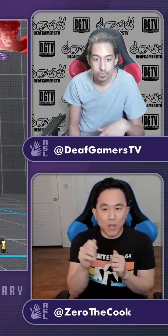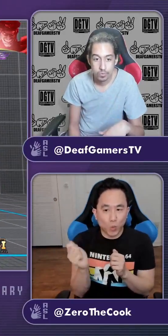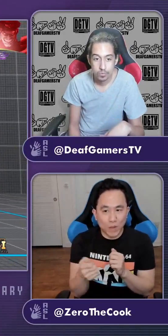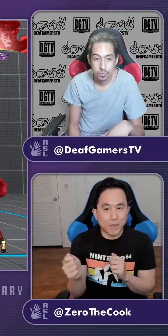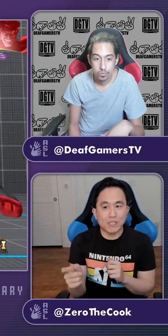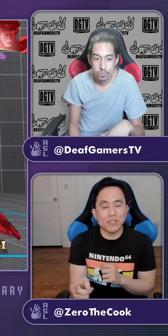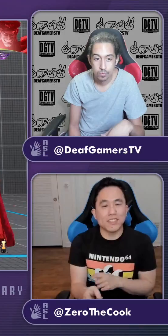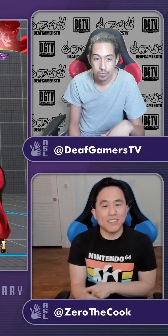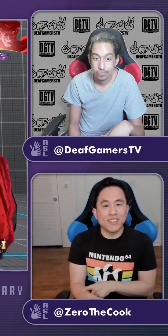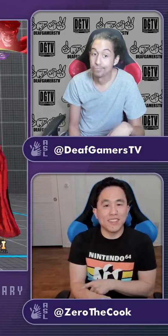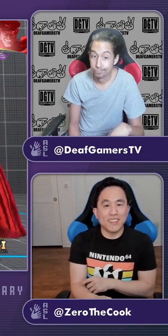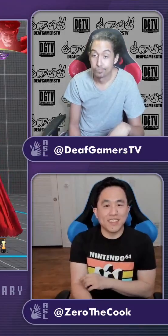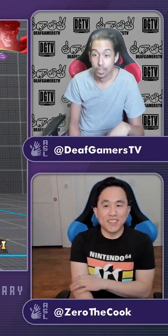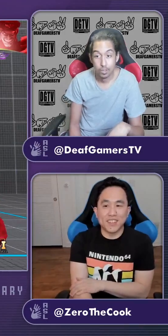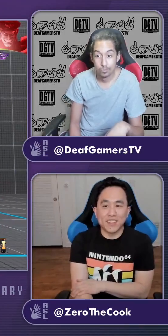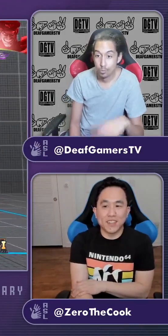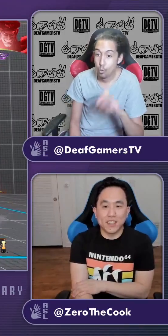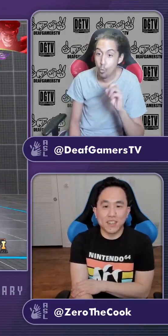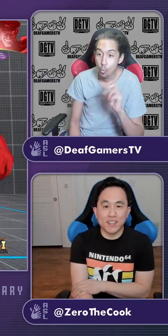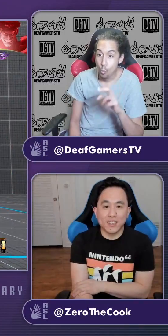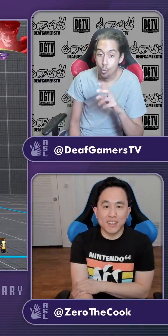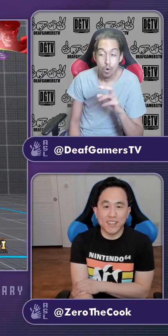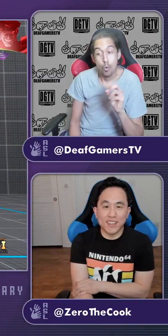wall, but that's okay still happy to fight out of this